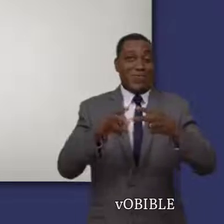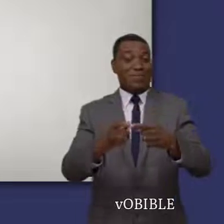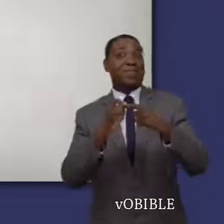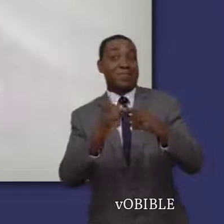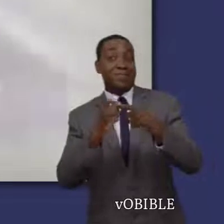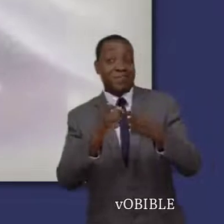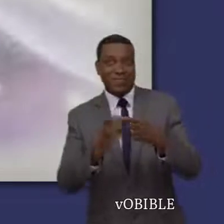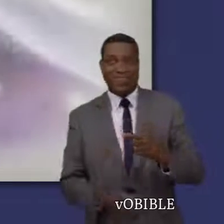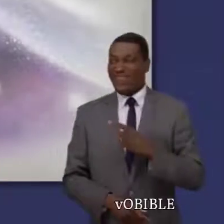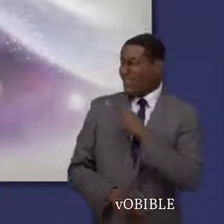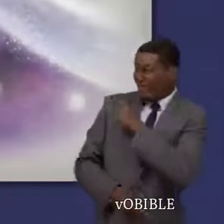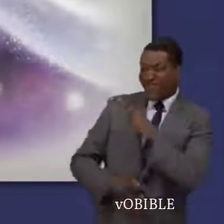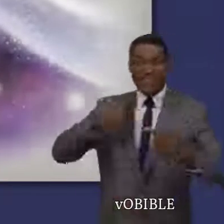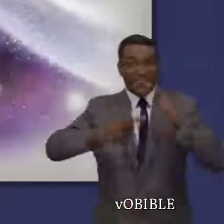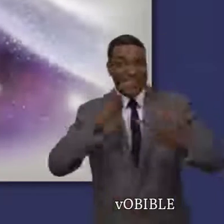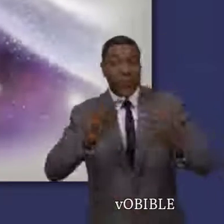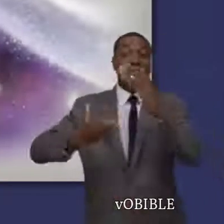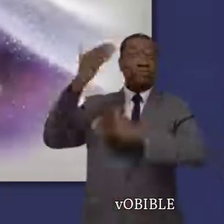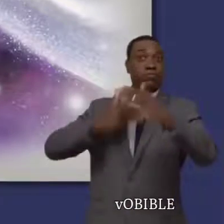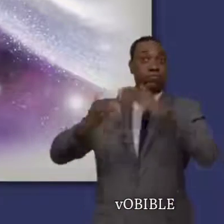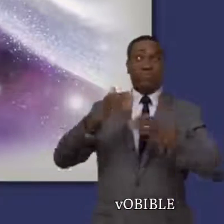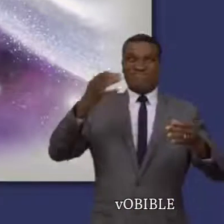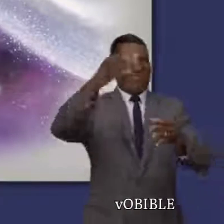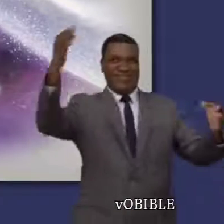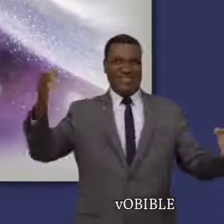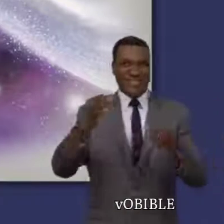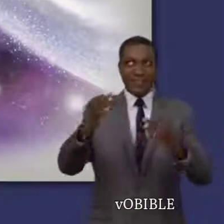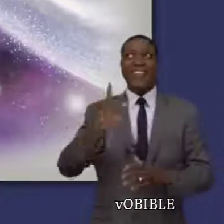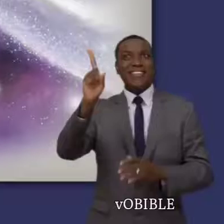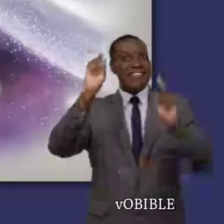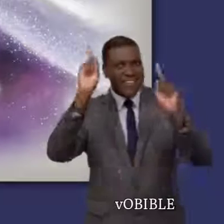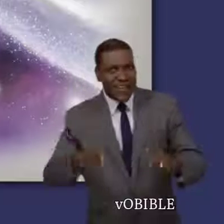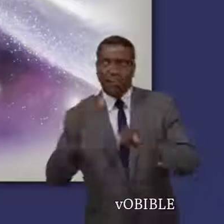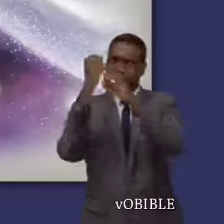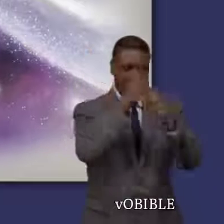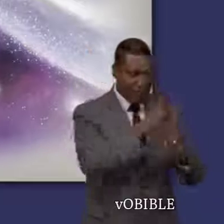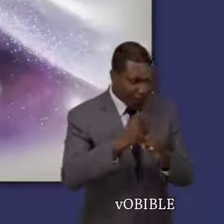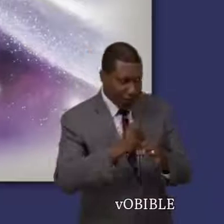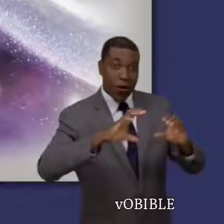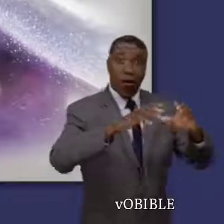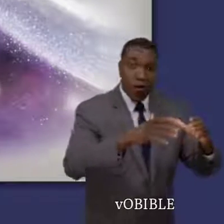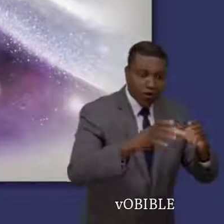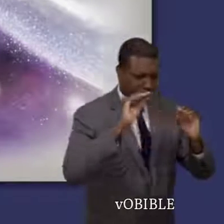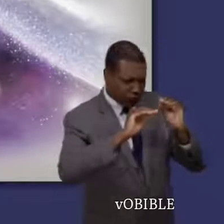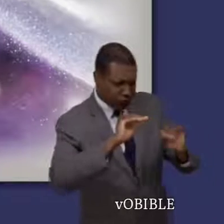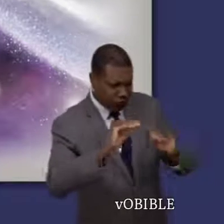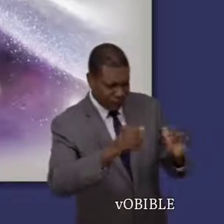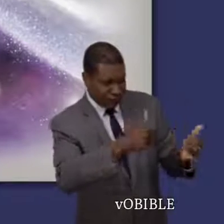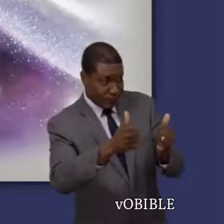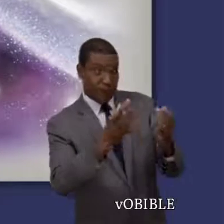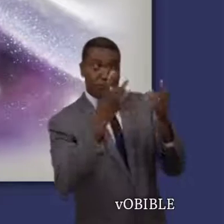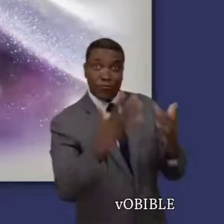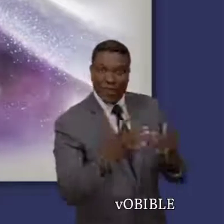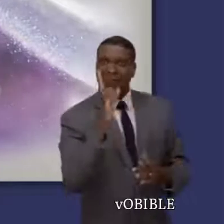birth. The book explains the origin of the universe and how God prepared the earth for people to